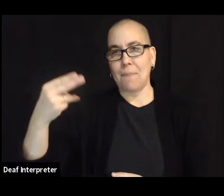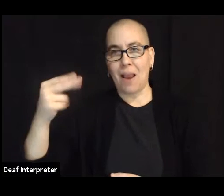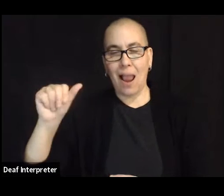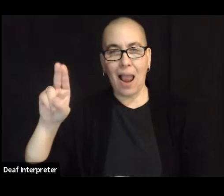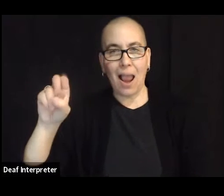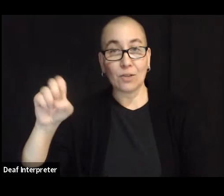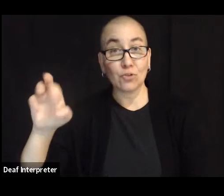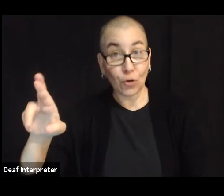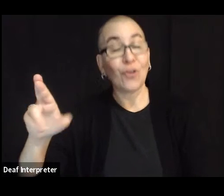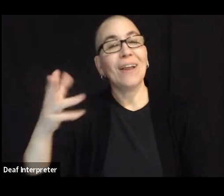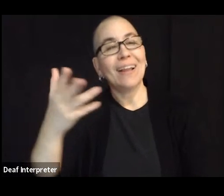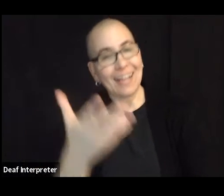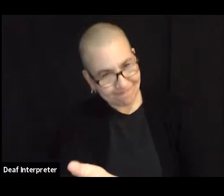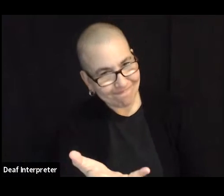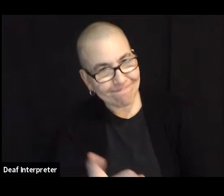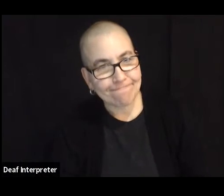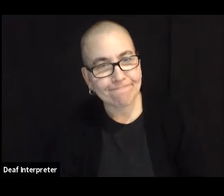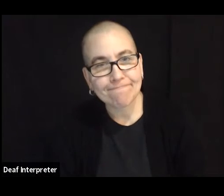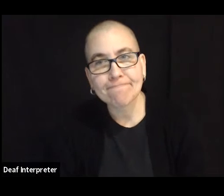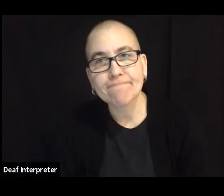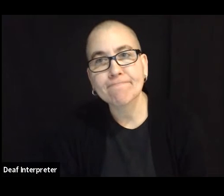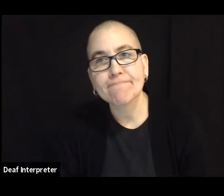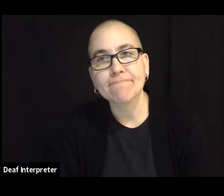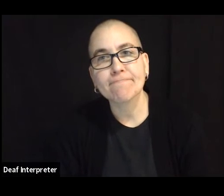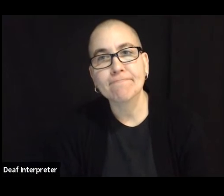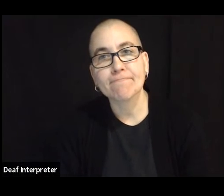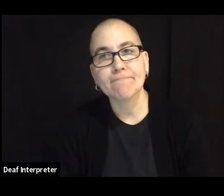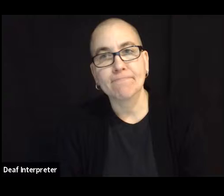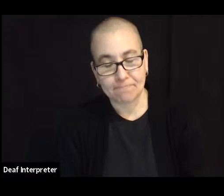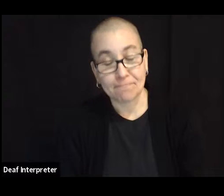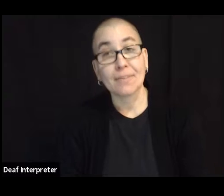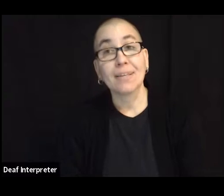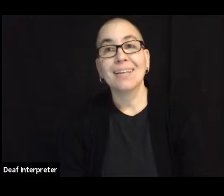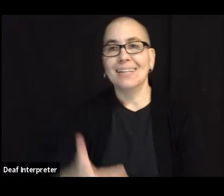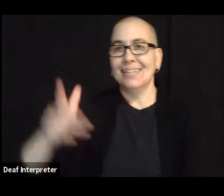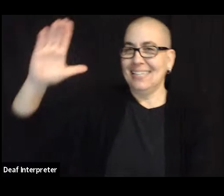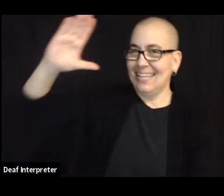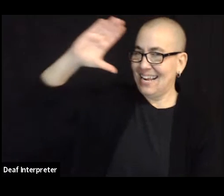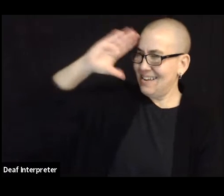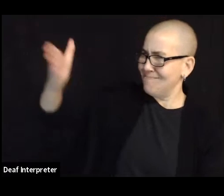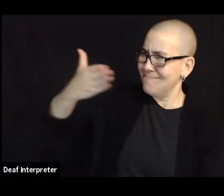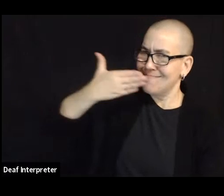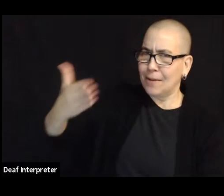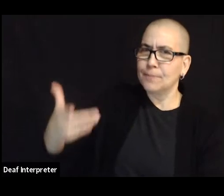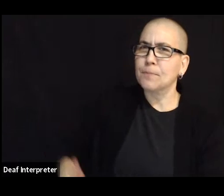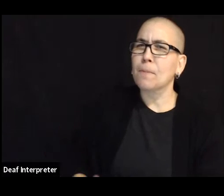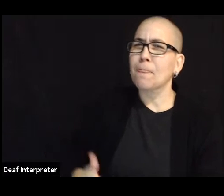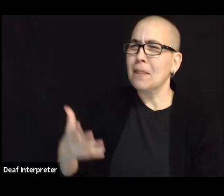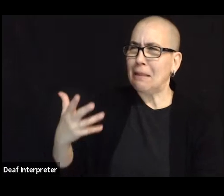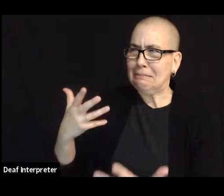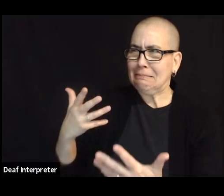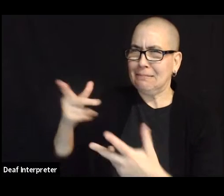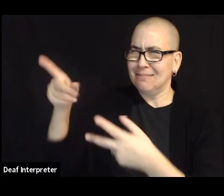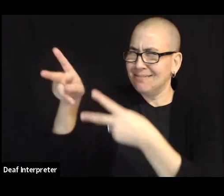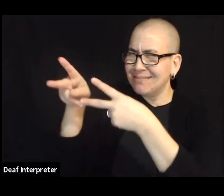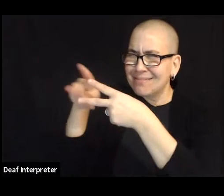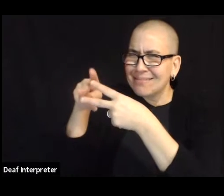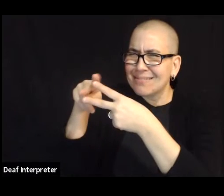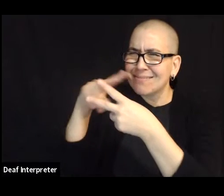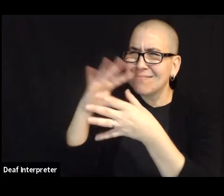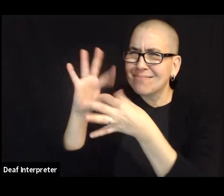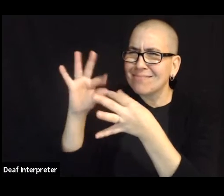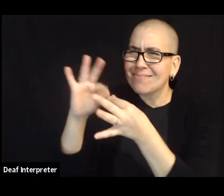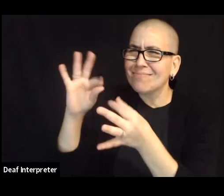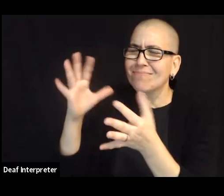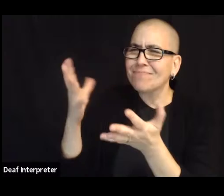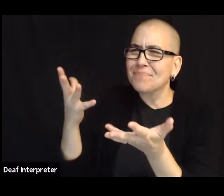Hi, Kris. I don't know if you listened to Secretary Azar and Dr. Redfield today, but they were urging states to not wait